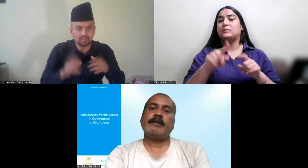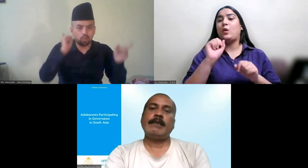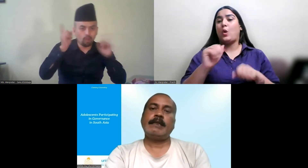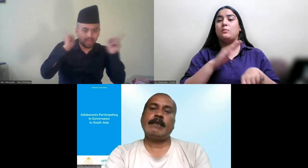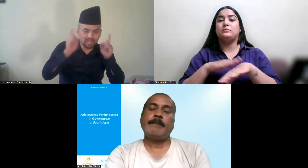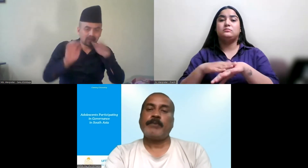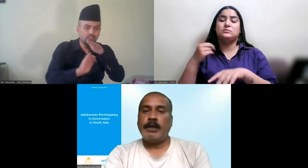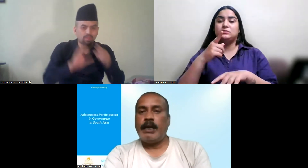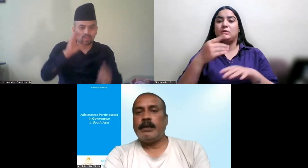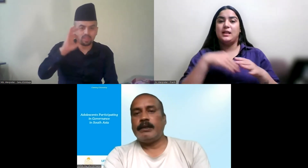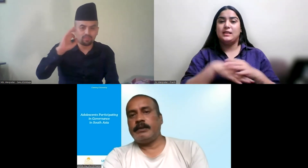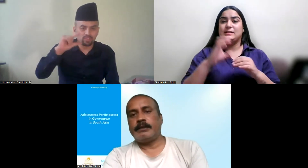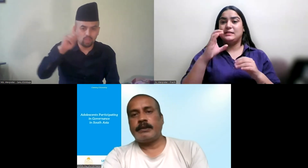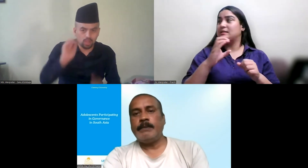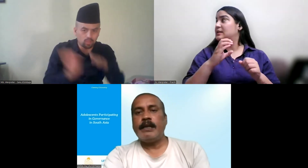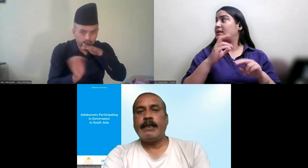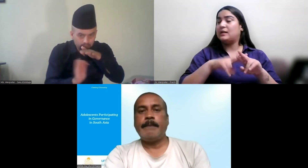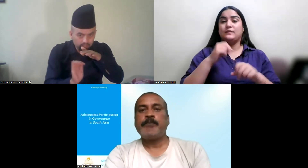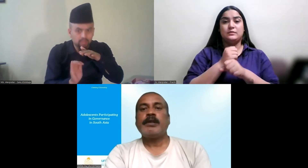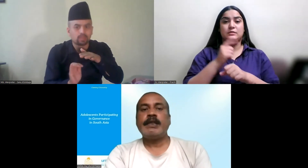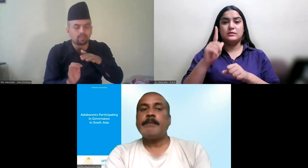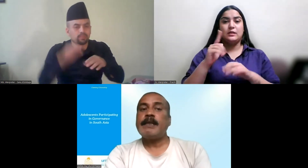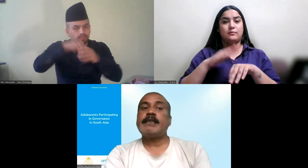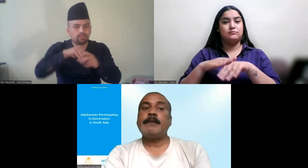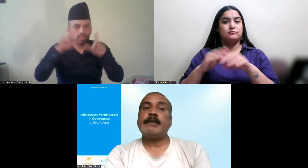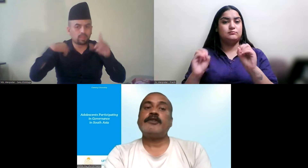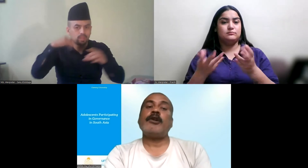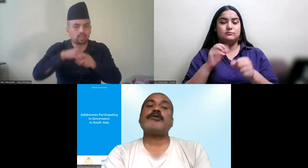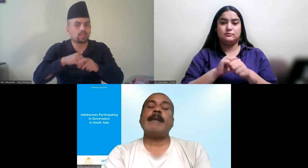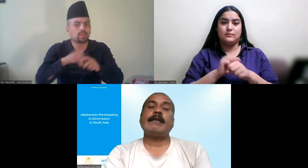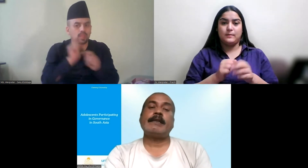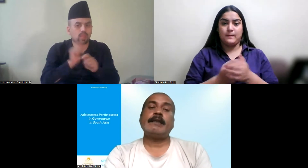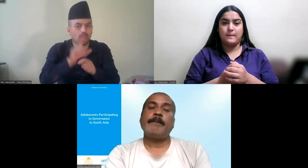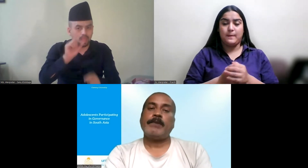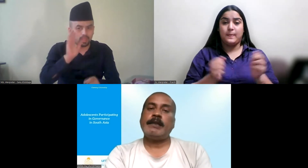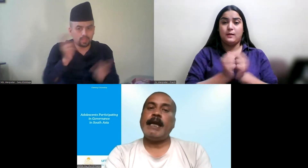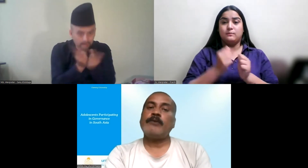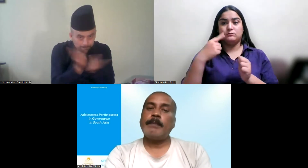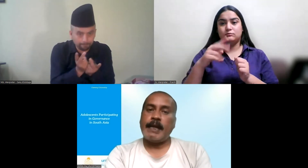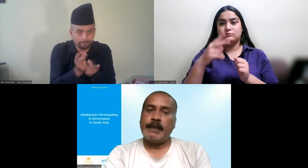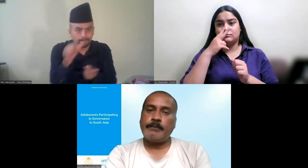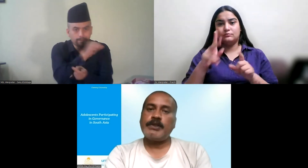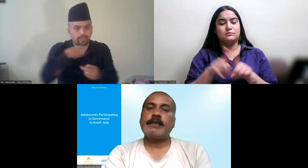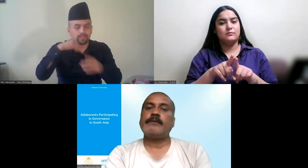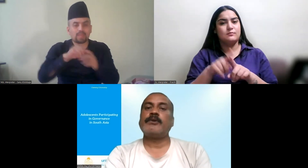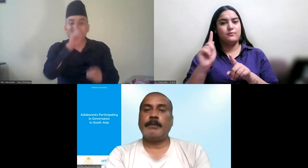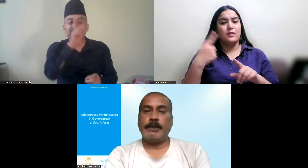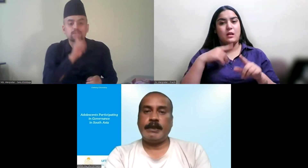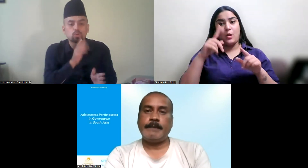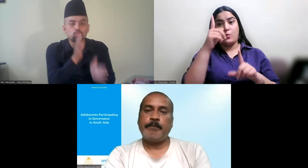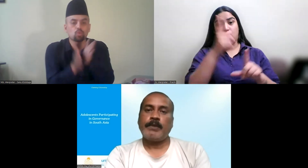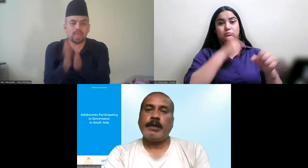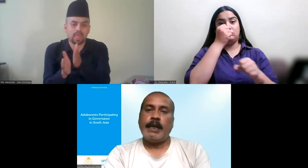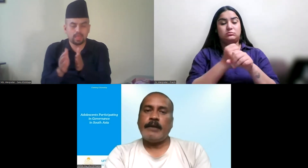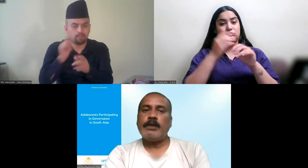CFLG committees. Similarly, their participation is also mandatory in the annual planning process of local